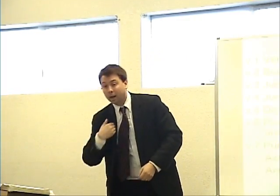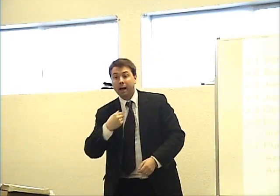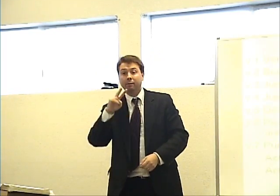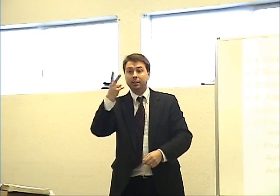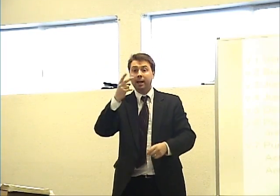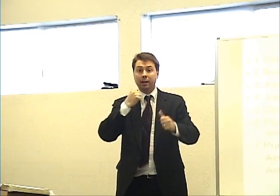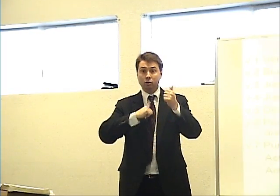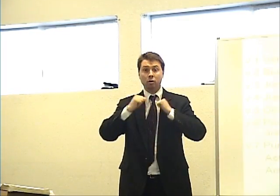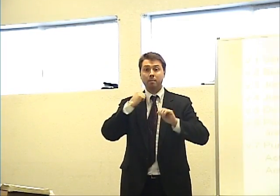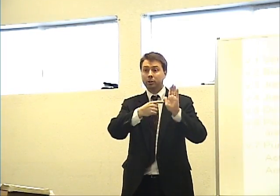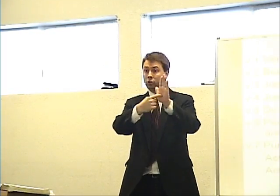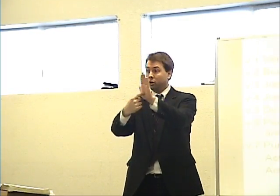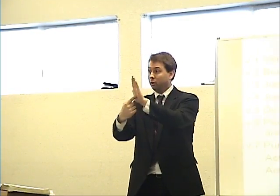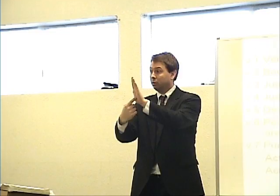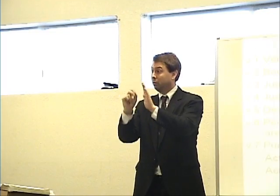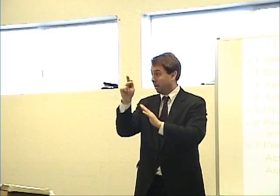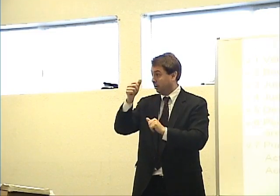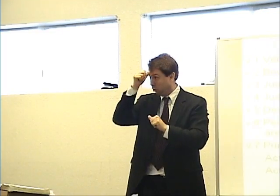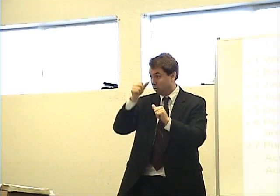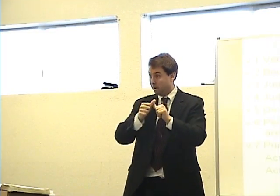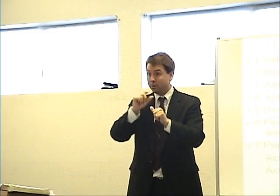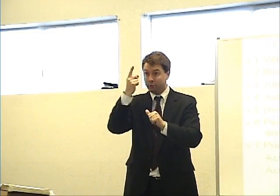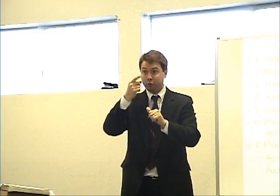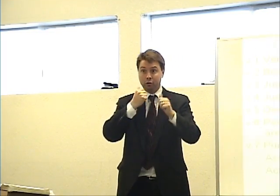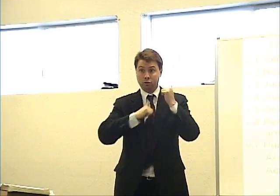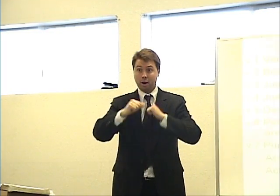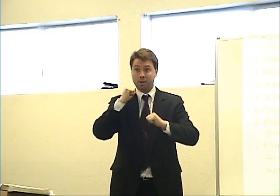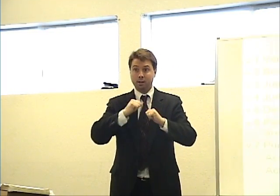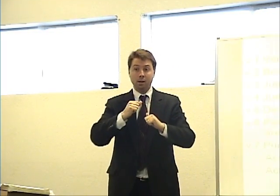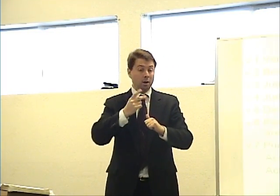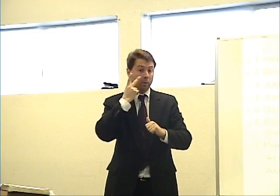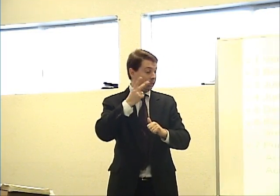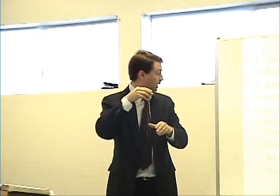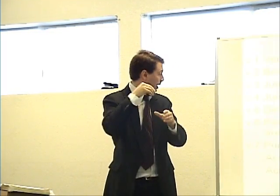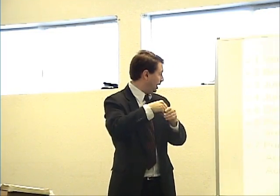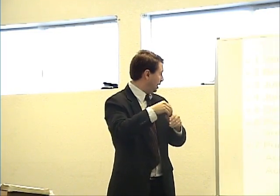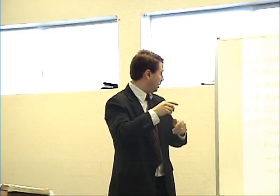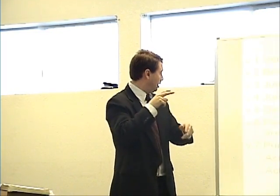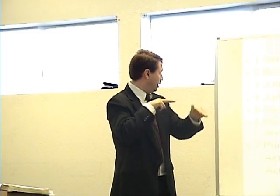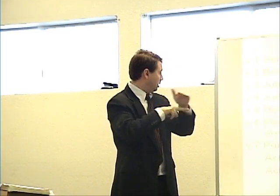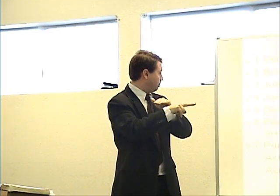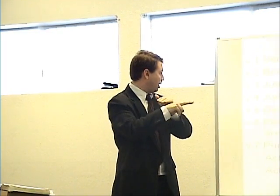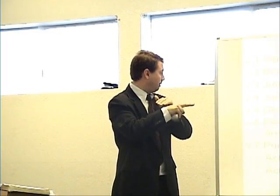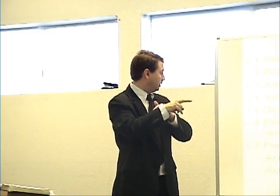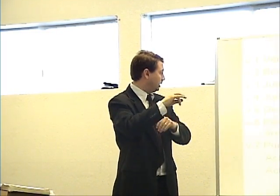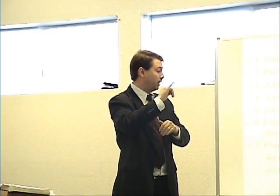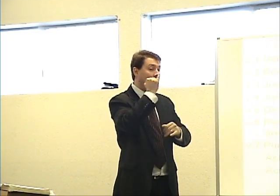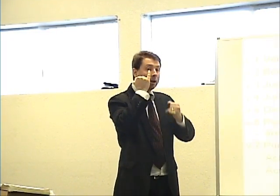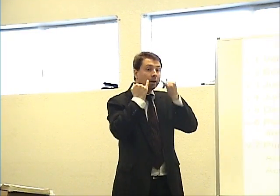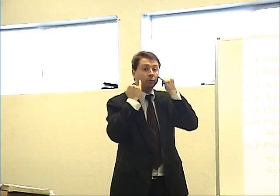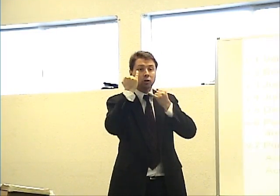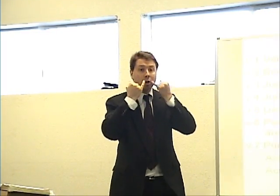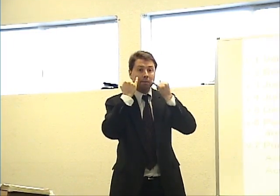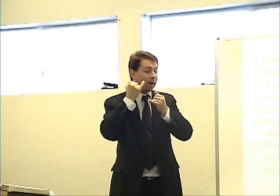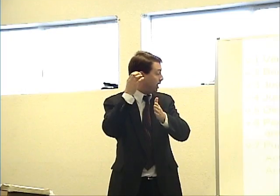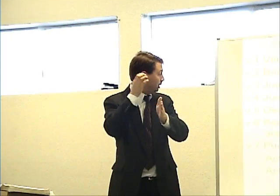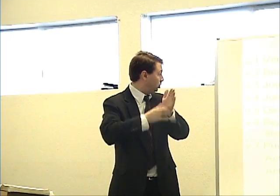I have a second drama to show you. Okay, so you remember the first drama. We see in the prophecy of Jeremiah